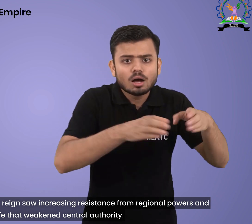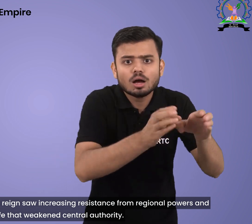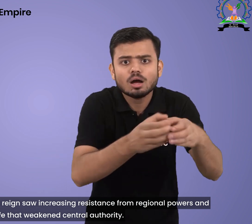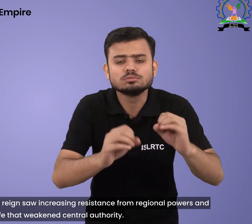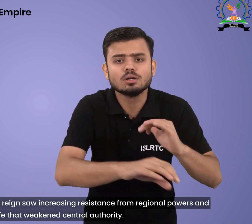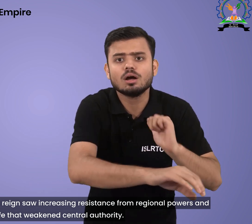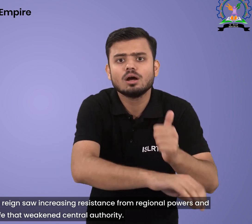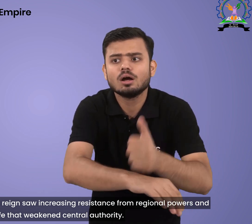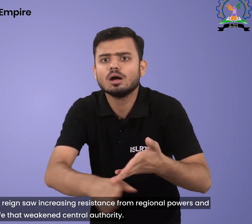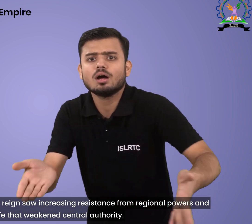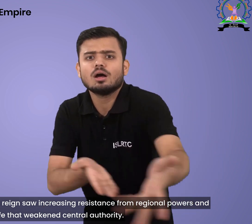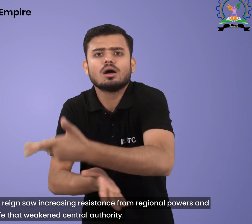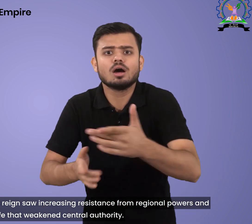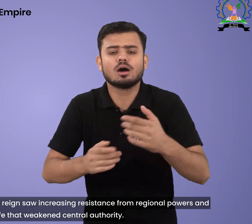central authority.